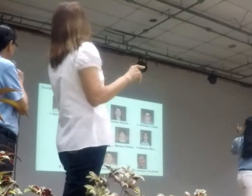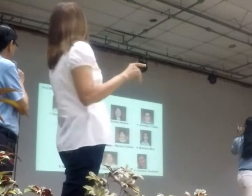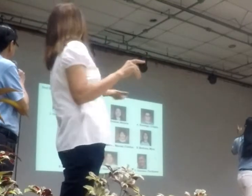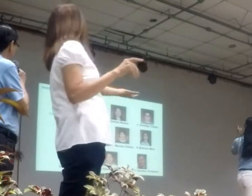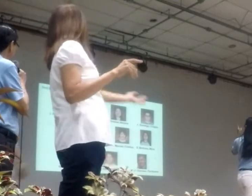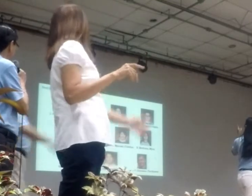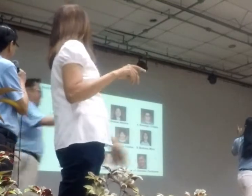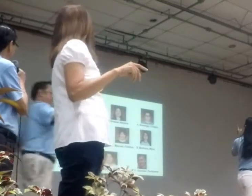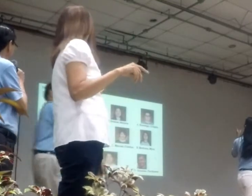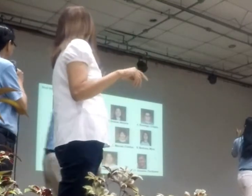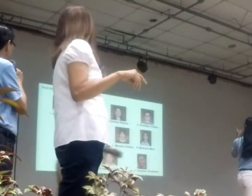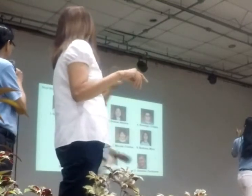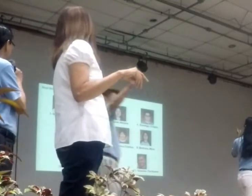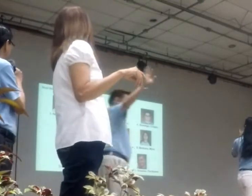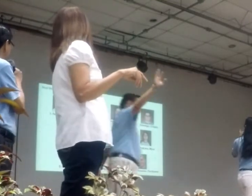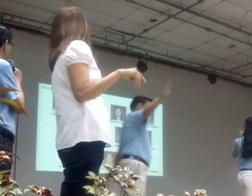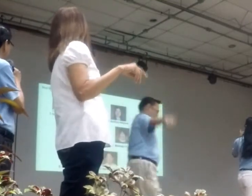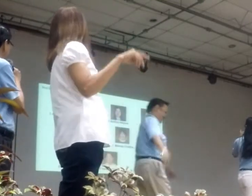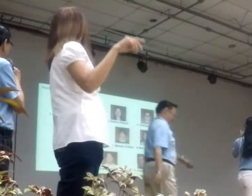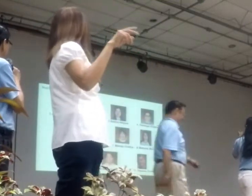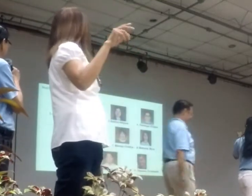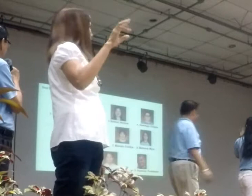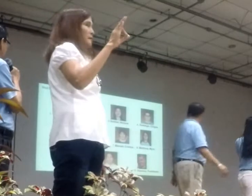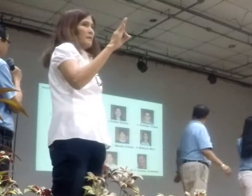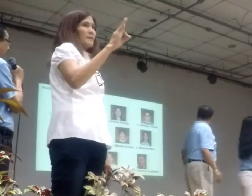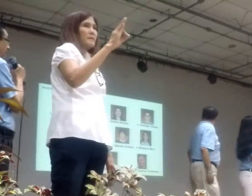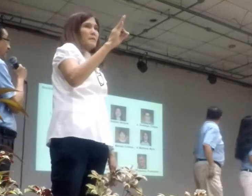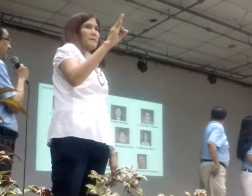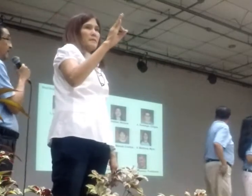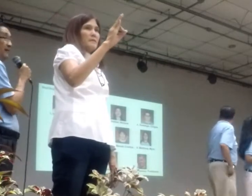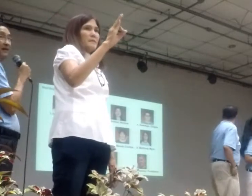here. And Ferdinand Pismano.